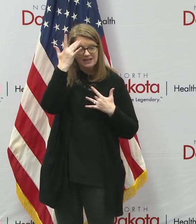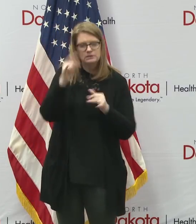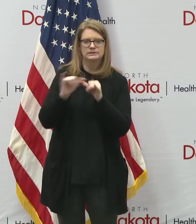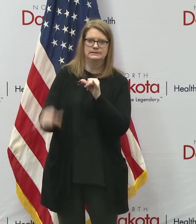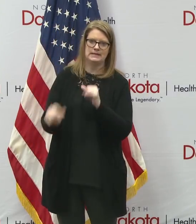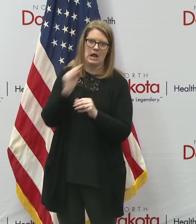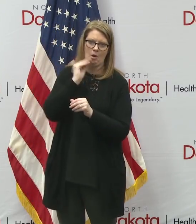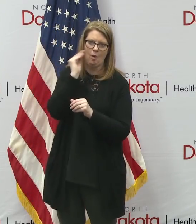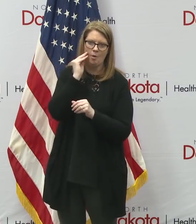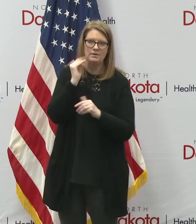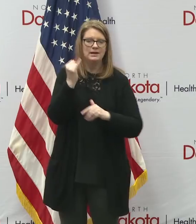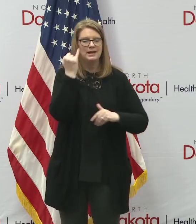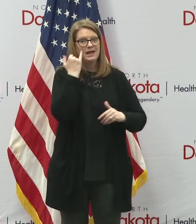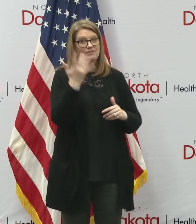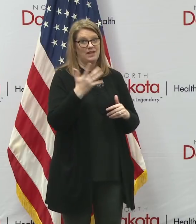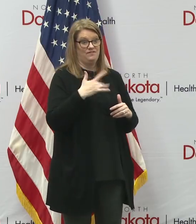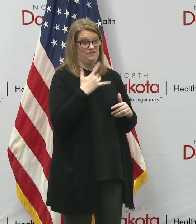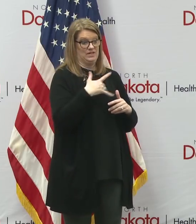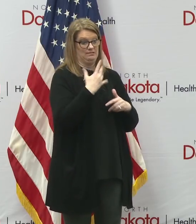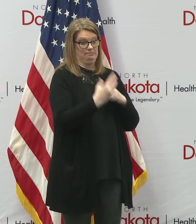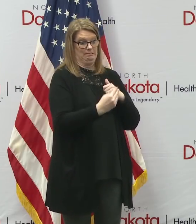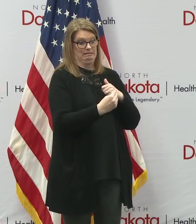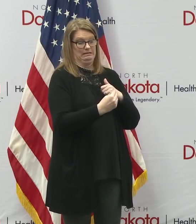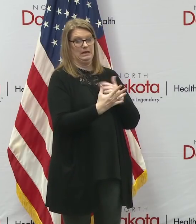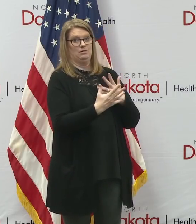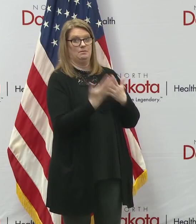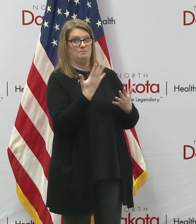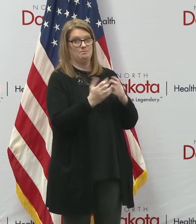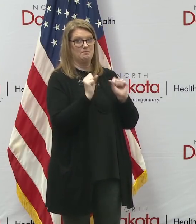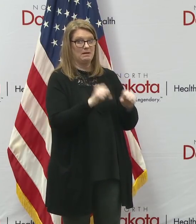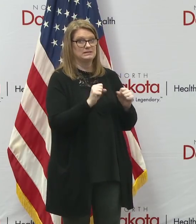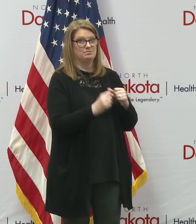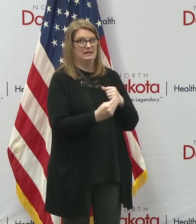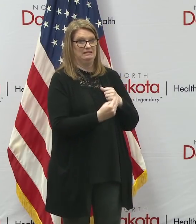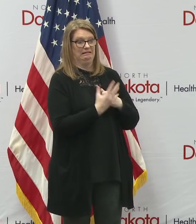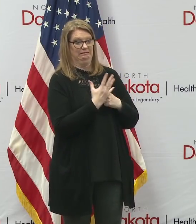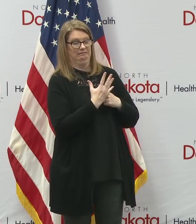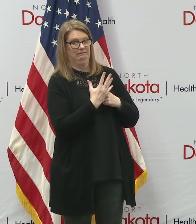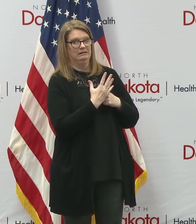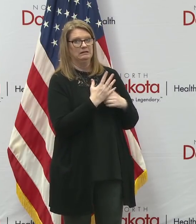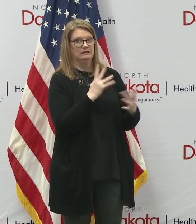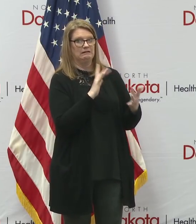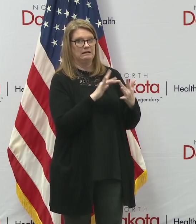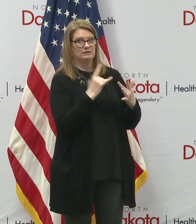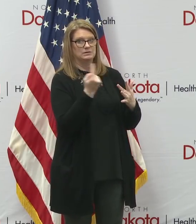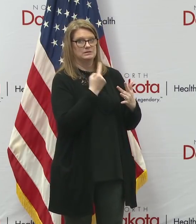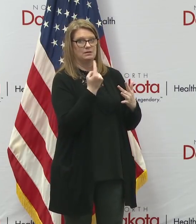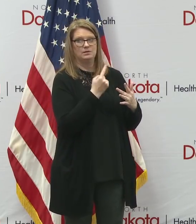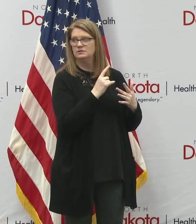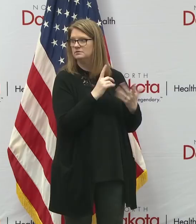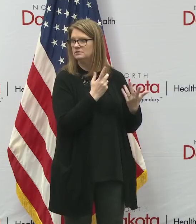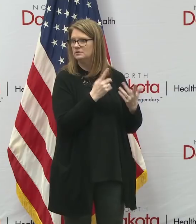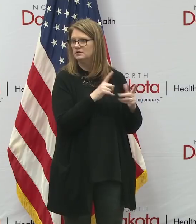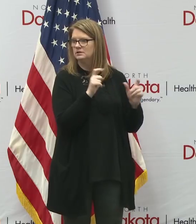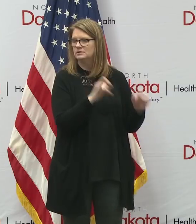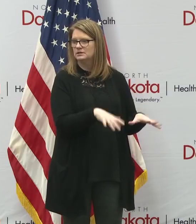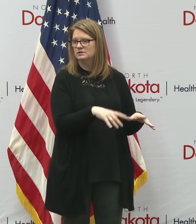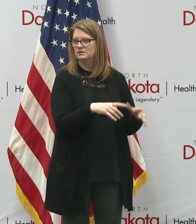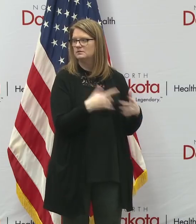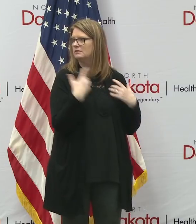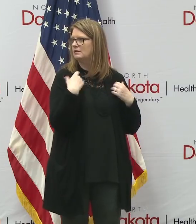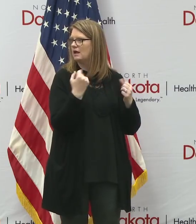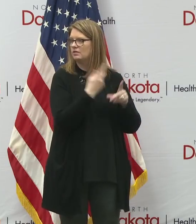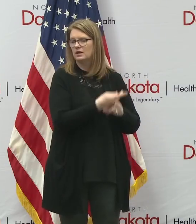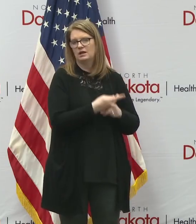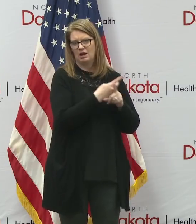home. If they feel if they've come in contact with someone that's positive, they should get tested. The healthcare, we have to protect